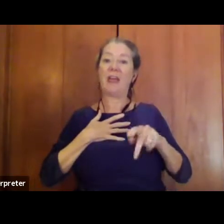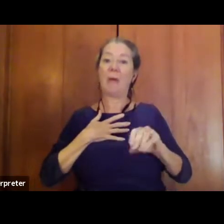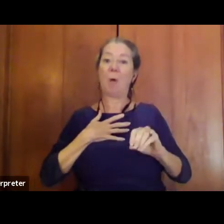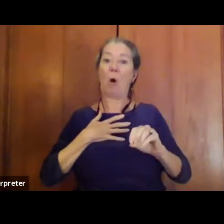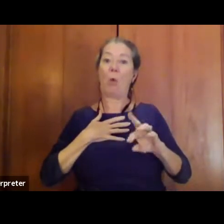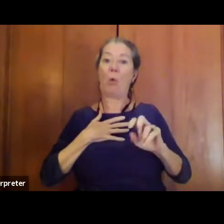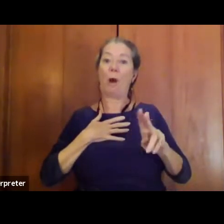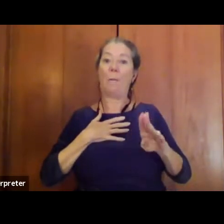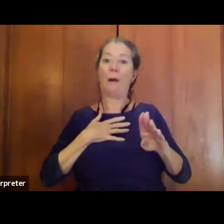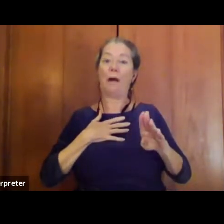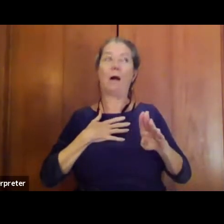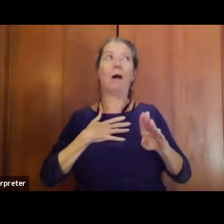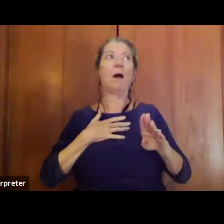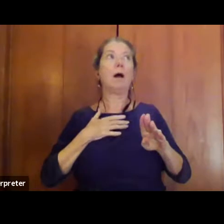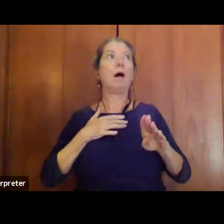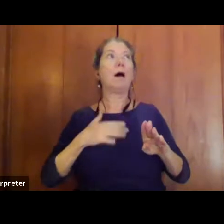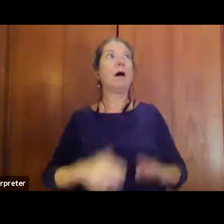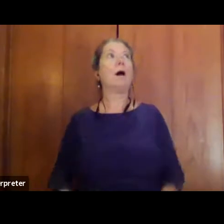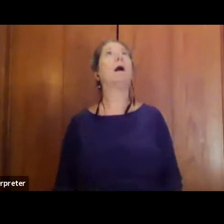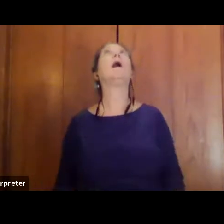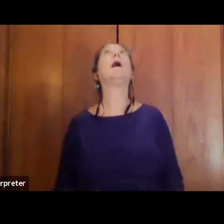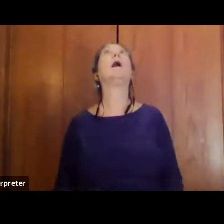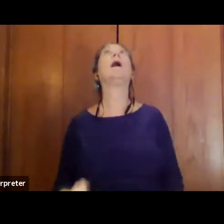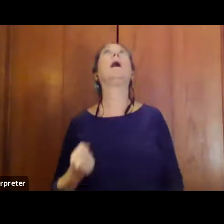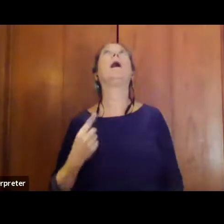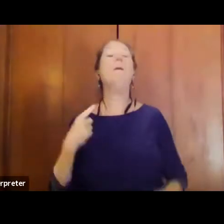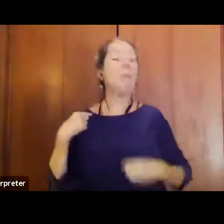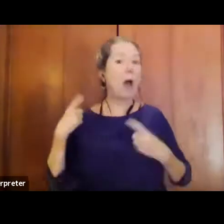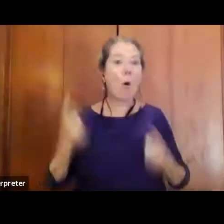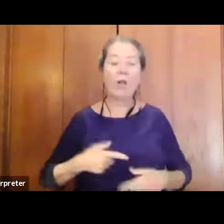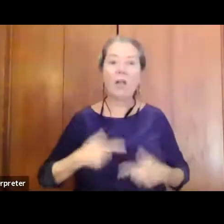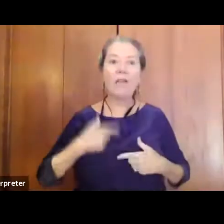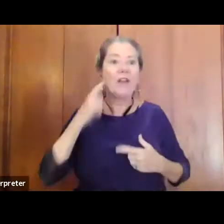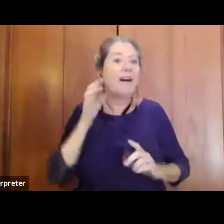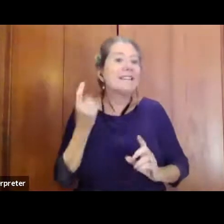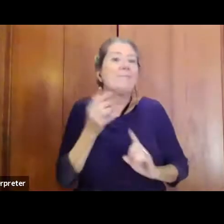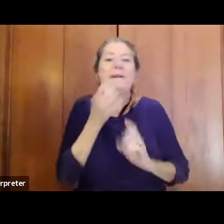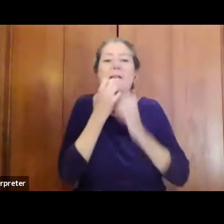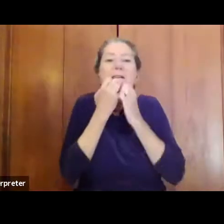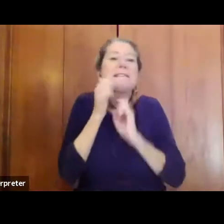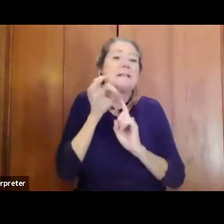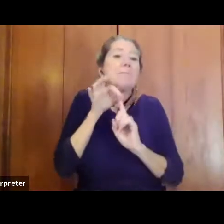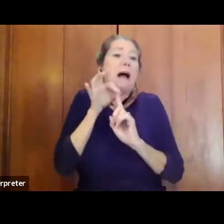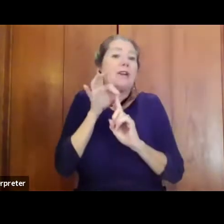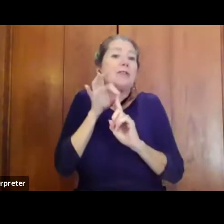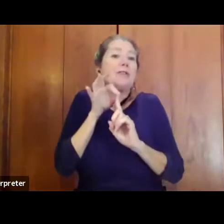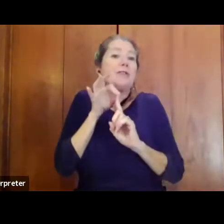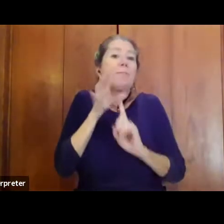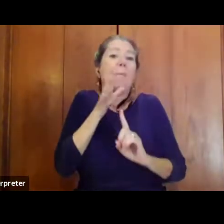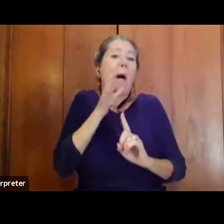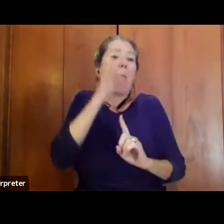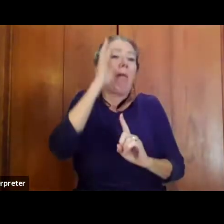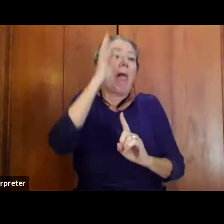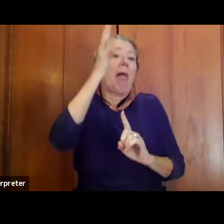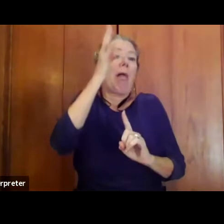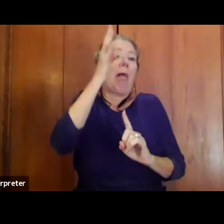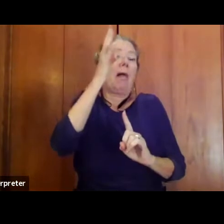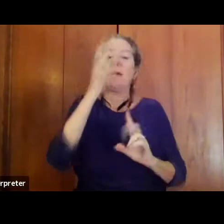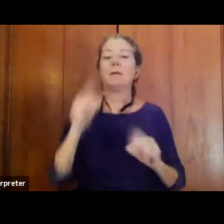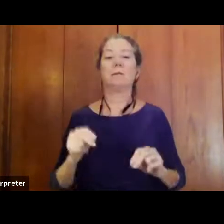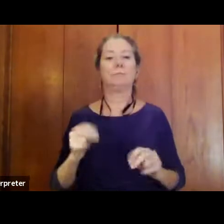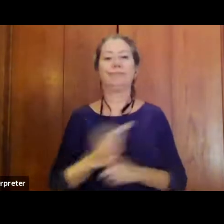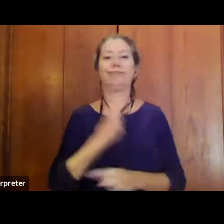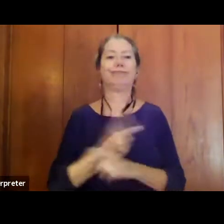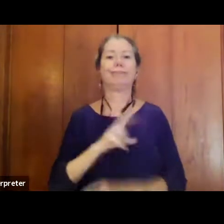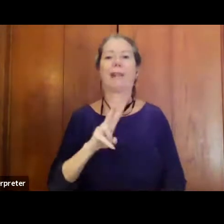All my life, I had thought I was putting on this special ointment and it was Vicks Vapor Rub. Mind blown.